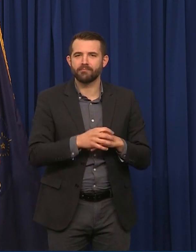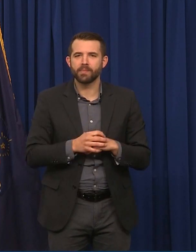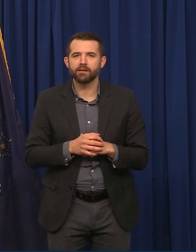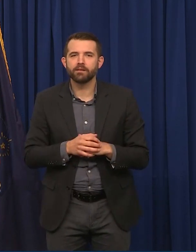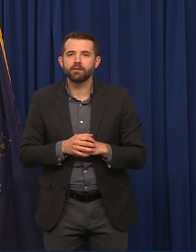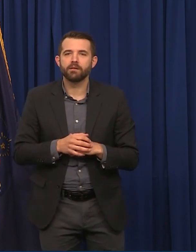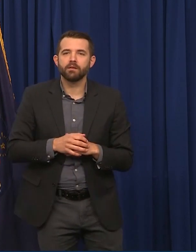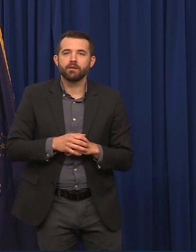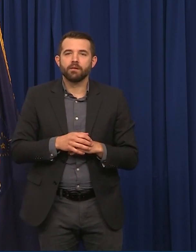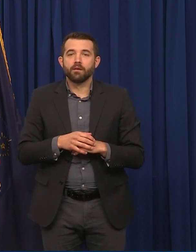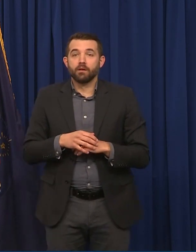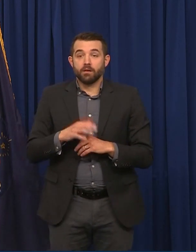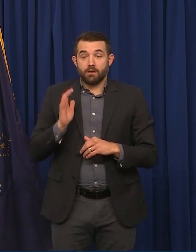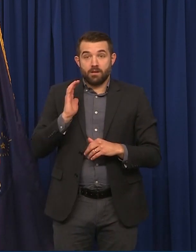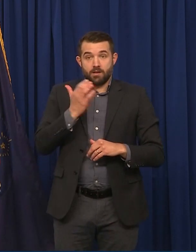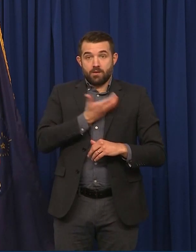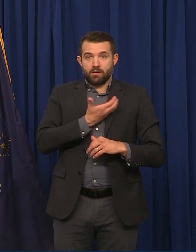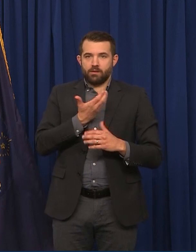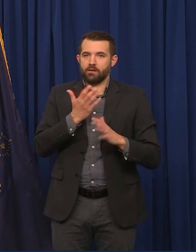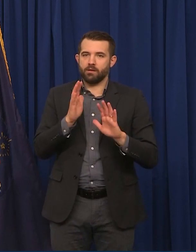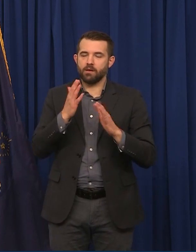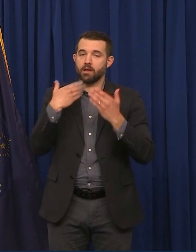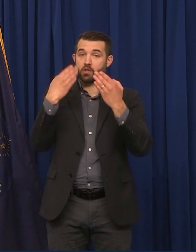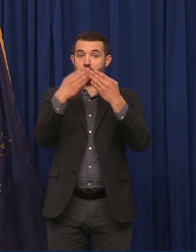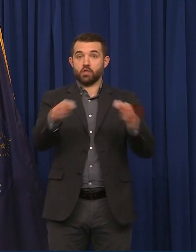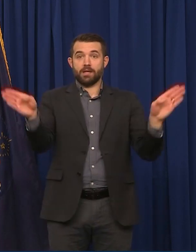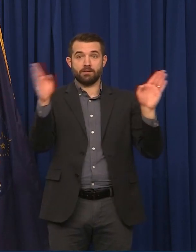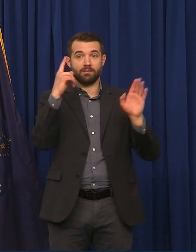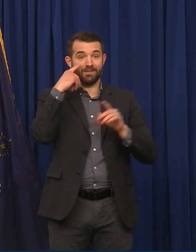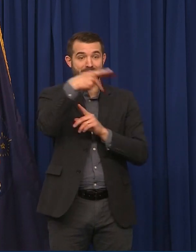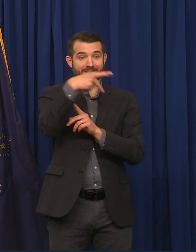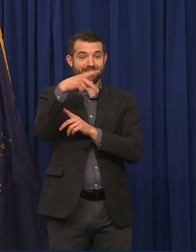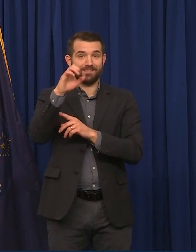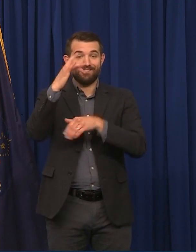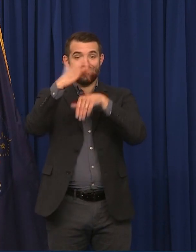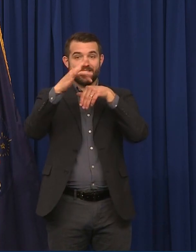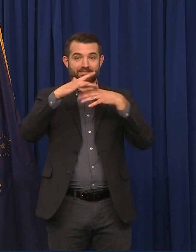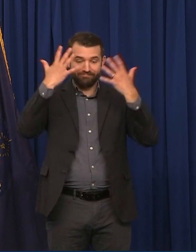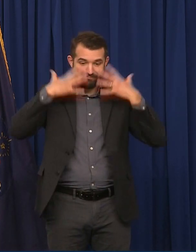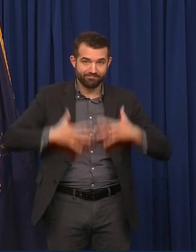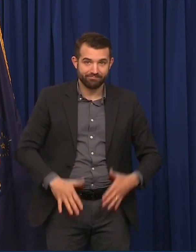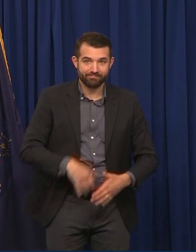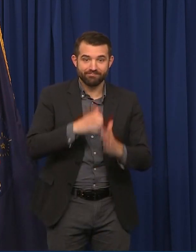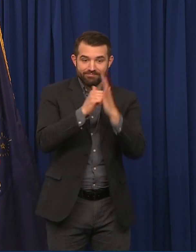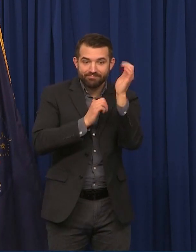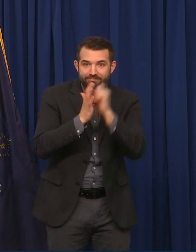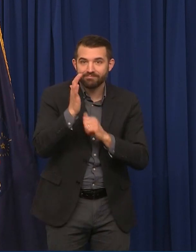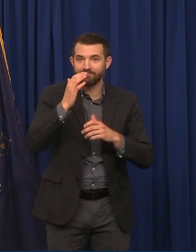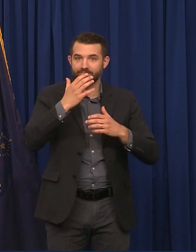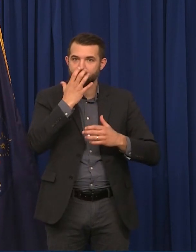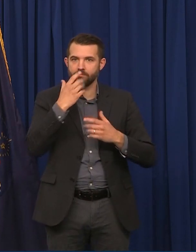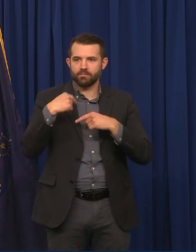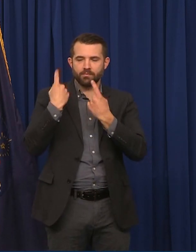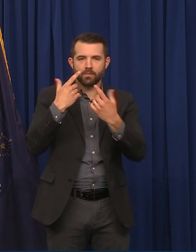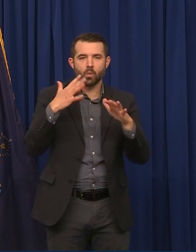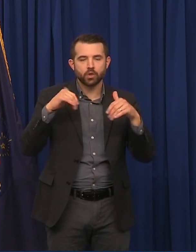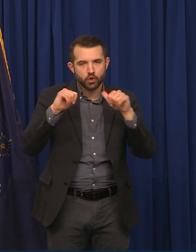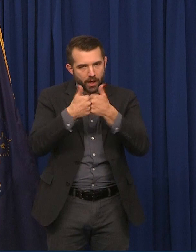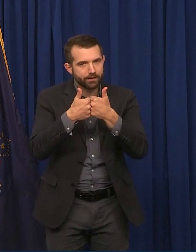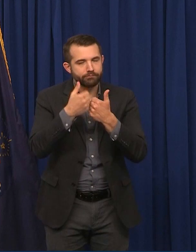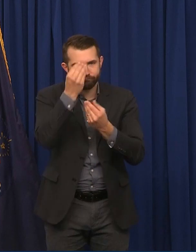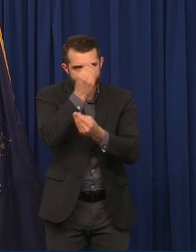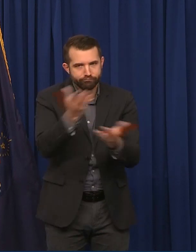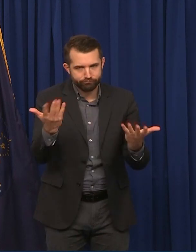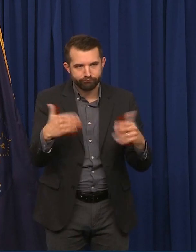of PPE on the private market, which we did put in an order yesterday, has been a challenge. Some of that is just the